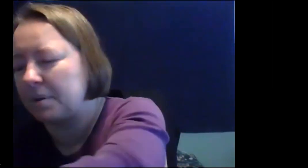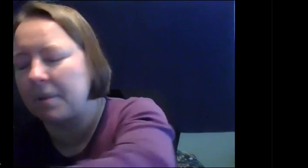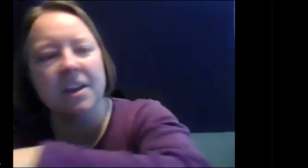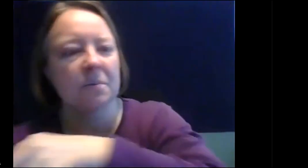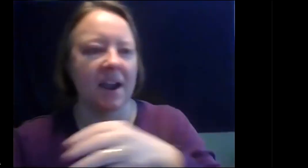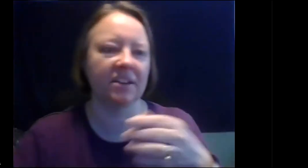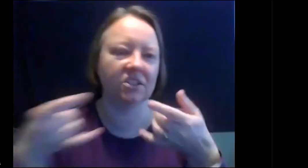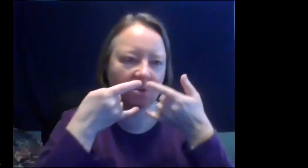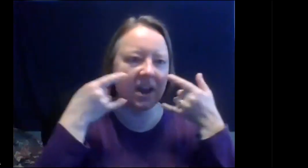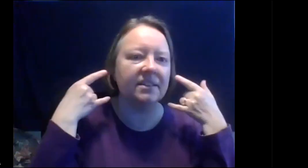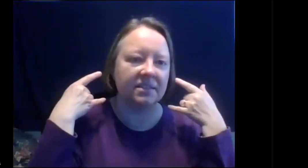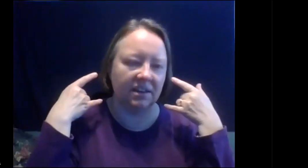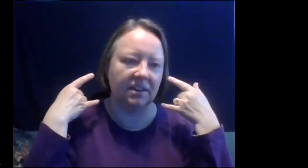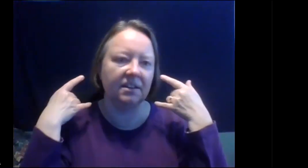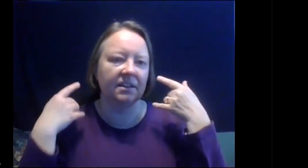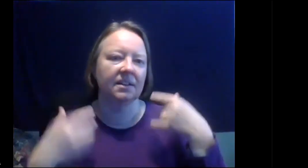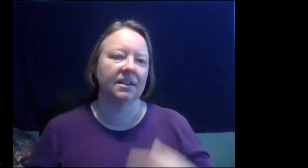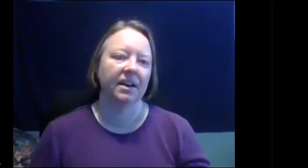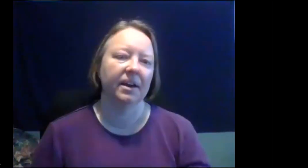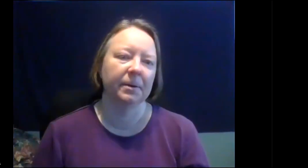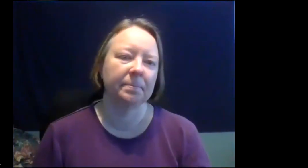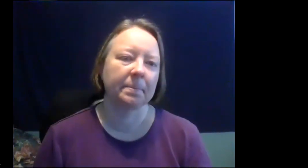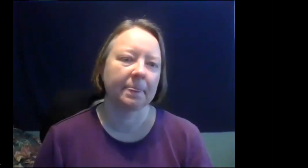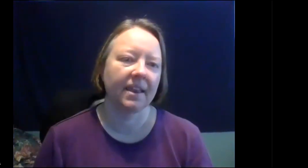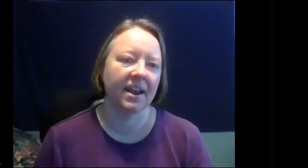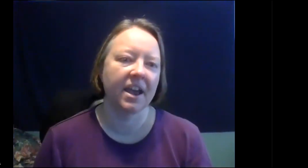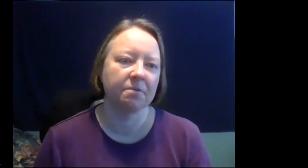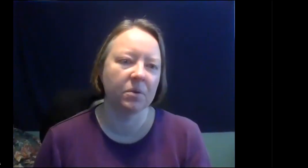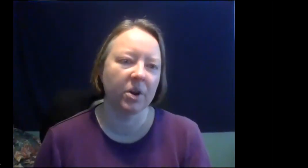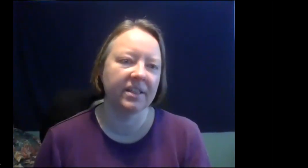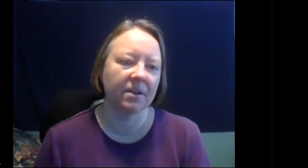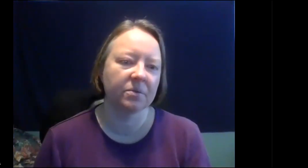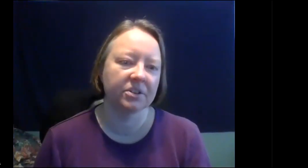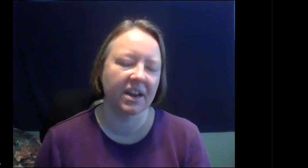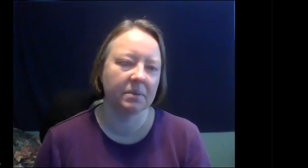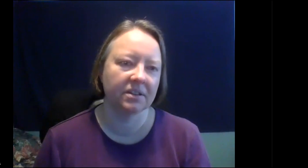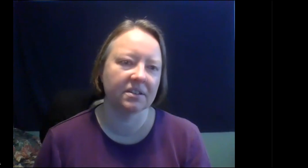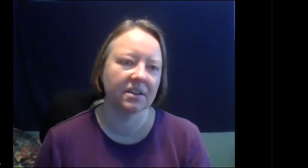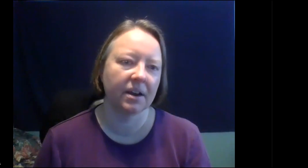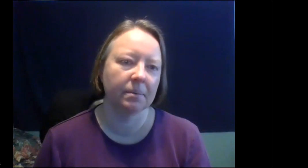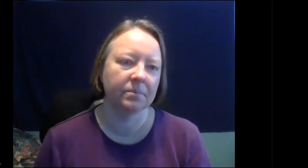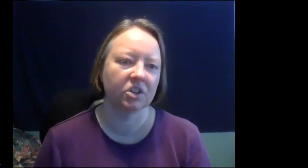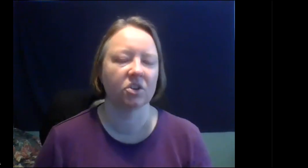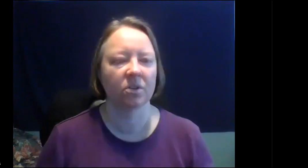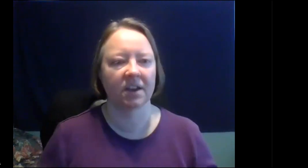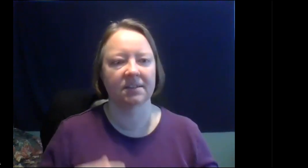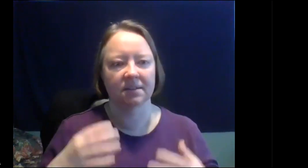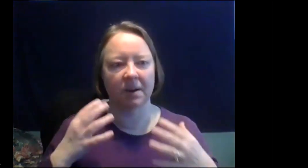But my other mask, you can see. And I have been wearing that for assignments, just so that my